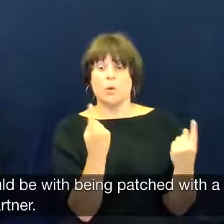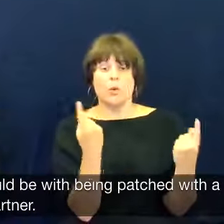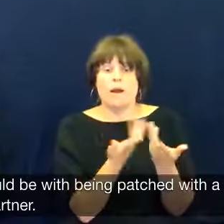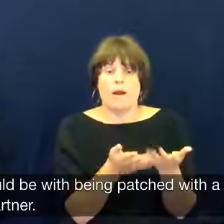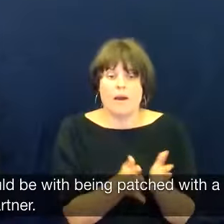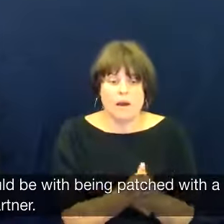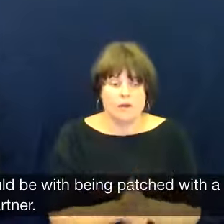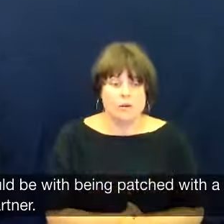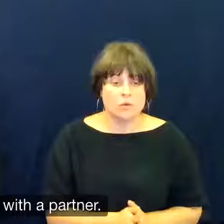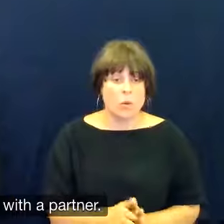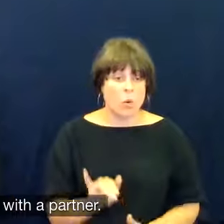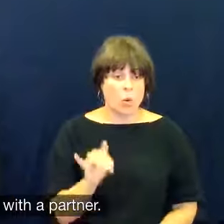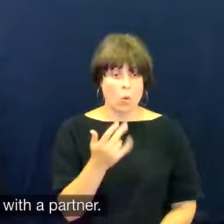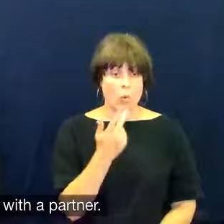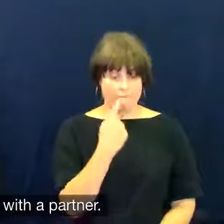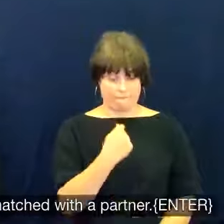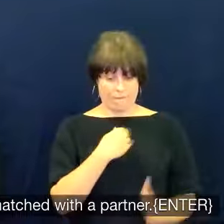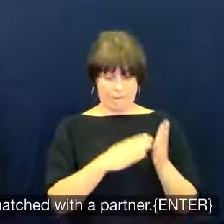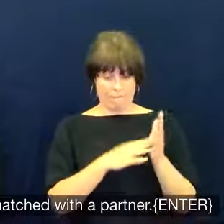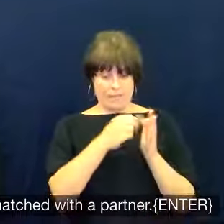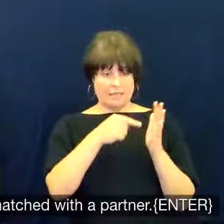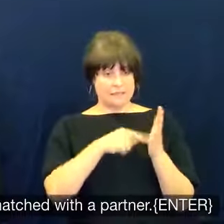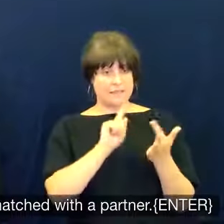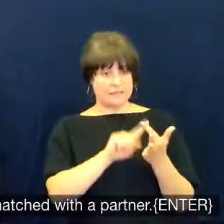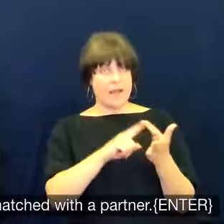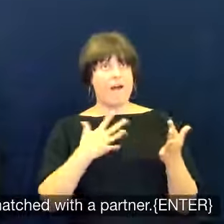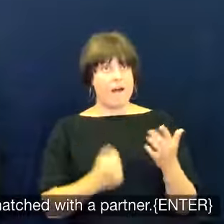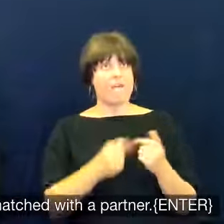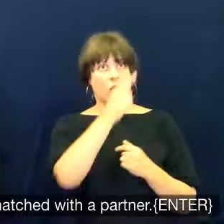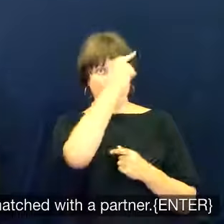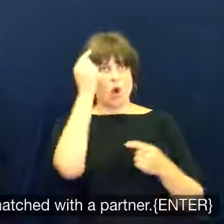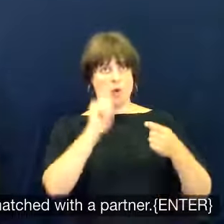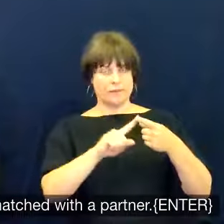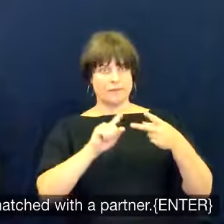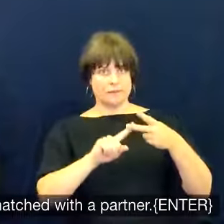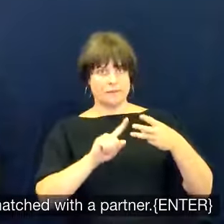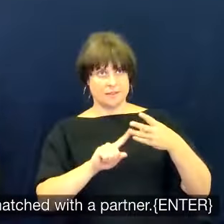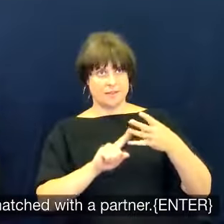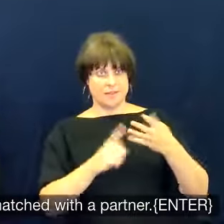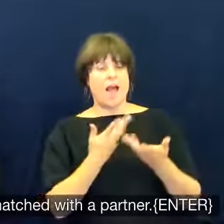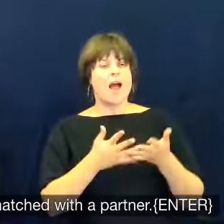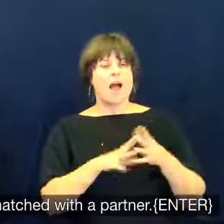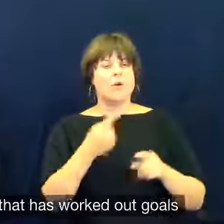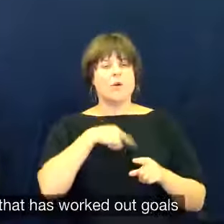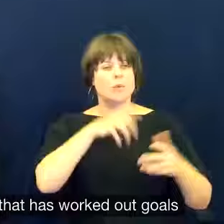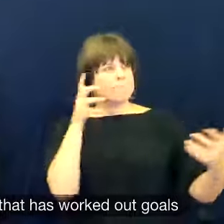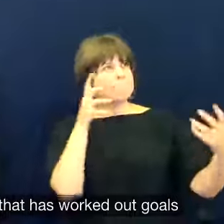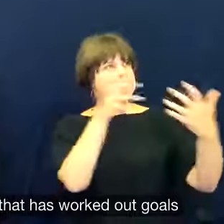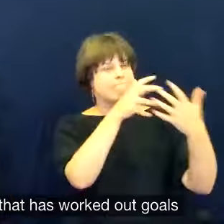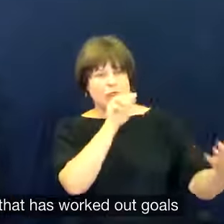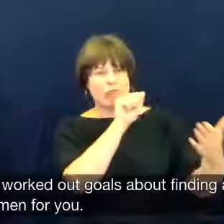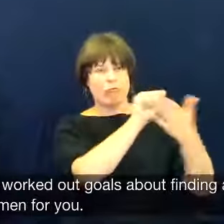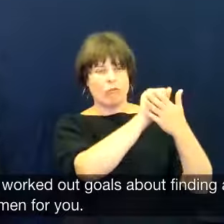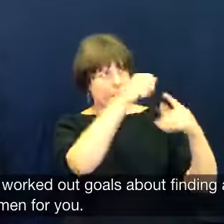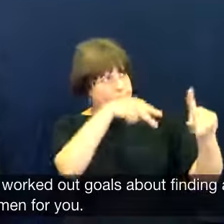Or if you're a mentee that's worked out some goals, even how we go about finding a suitable mentor for you. And I